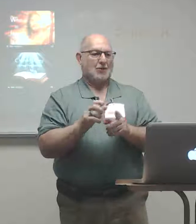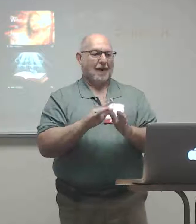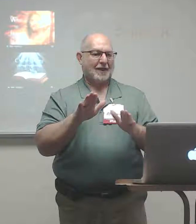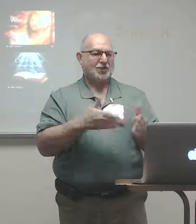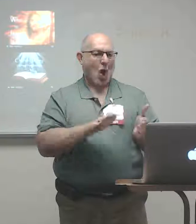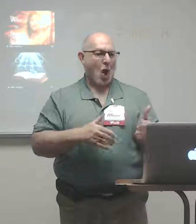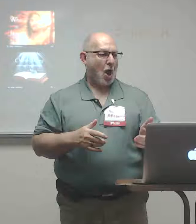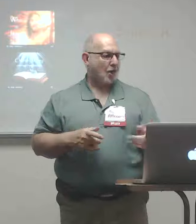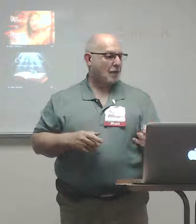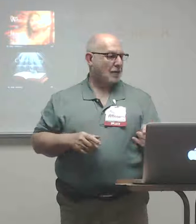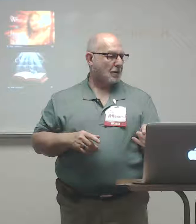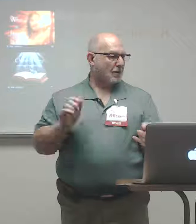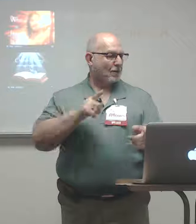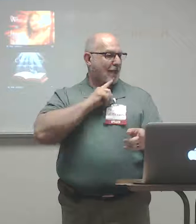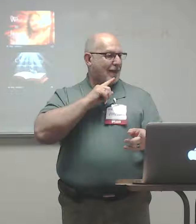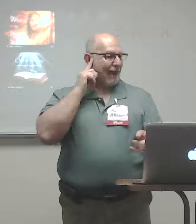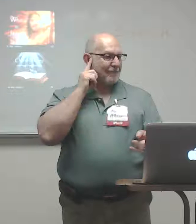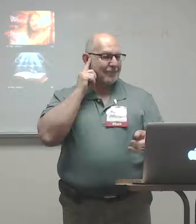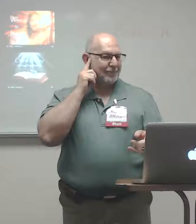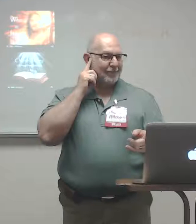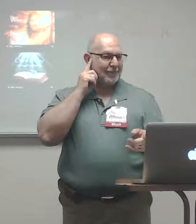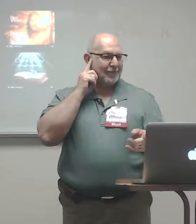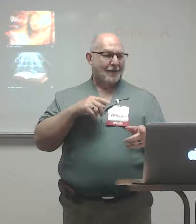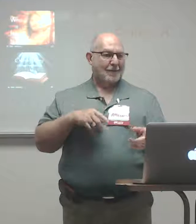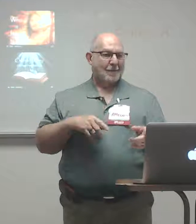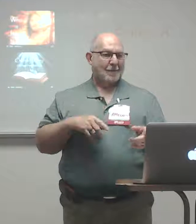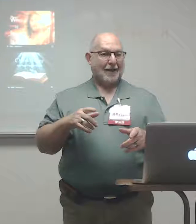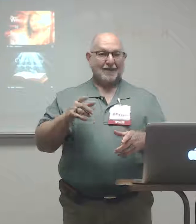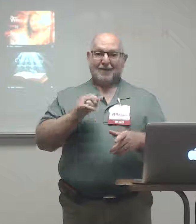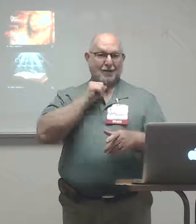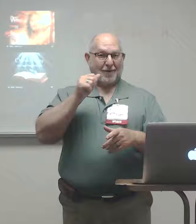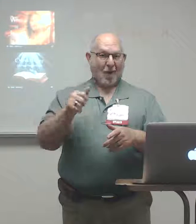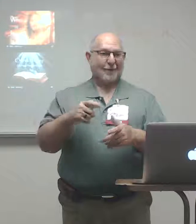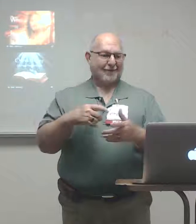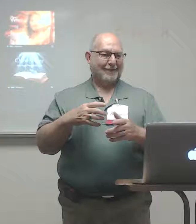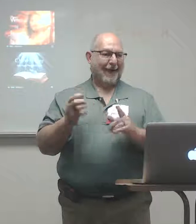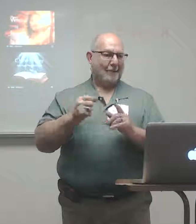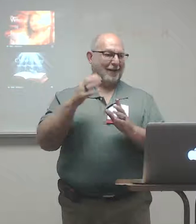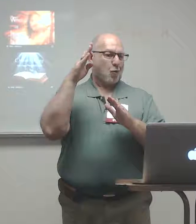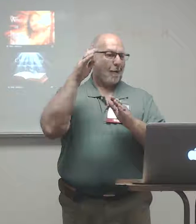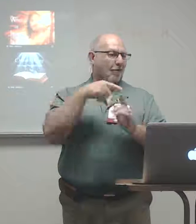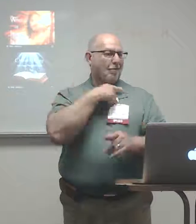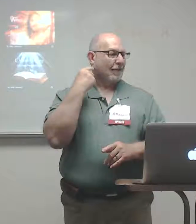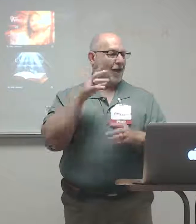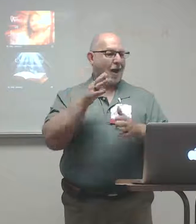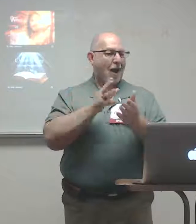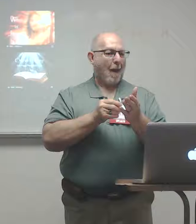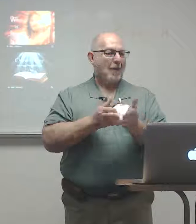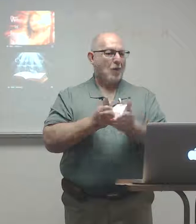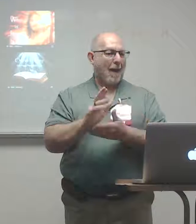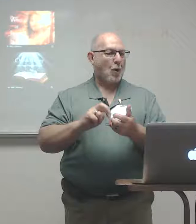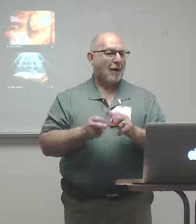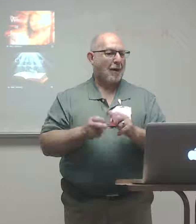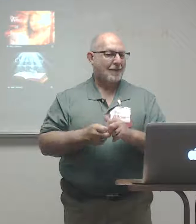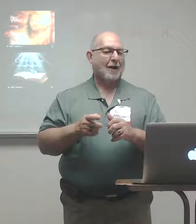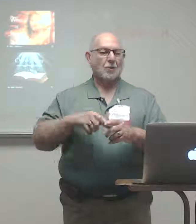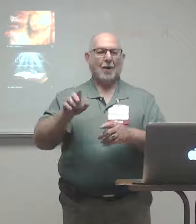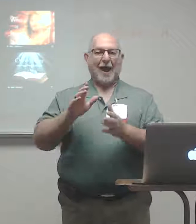to be able to change the words from the original songbook. Yeah, you can get in trouble. It can